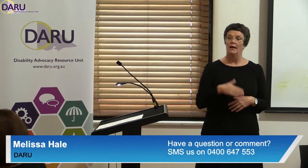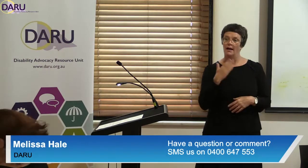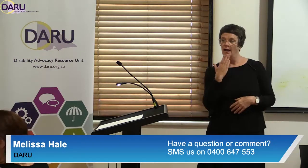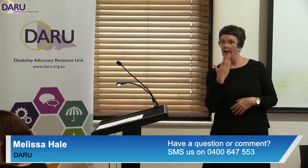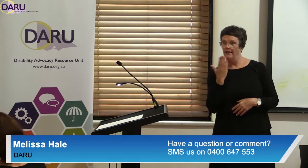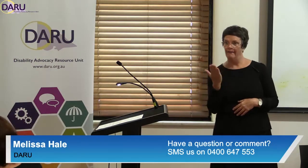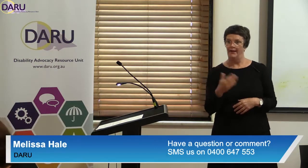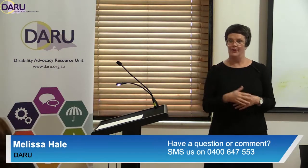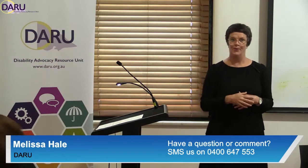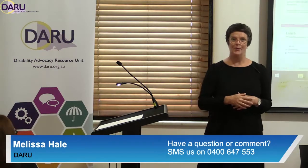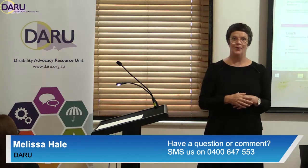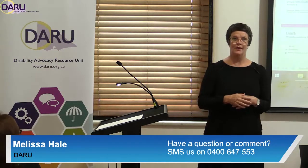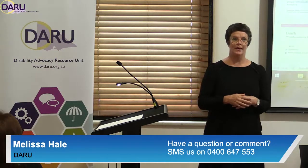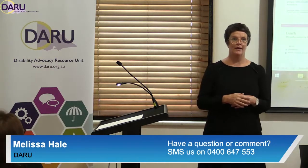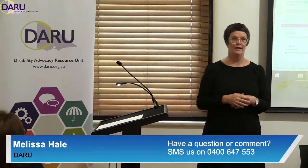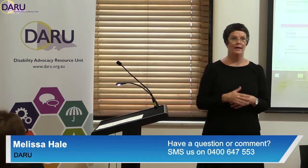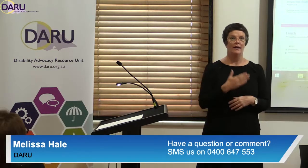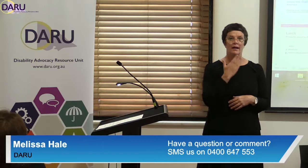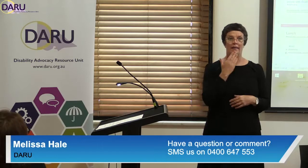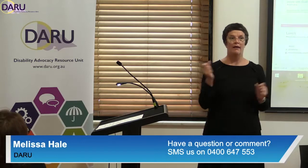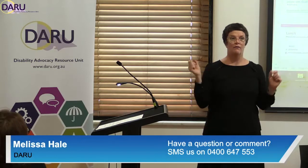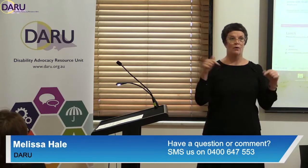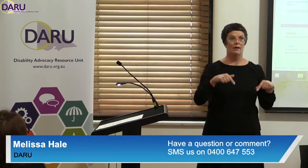and thank you all for coming today.